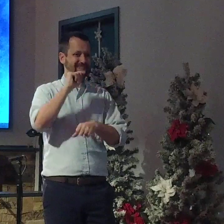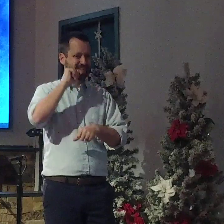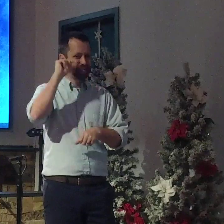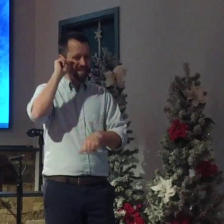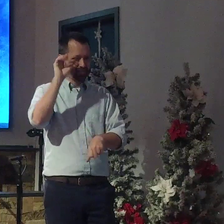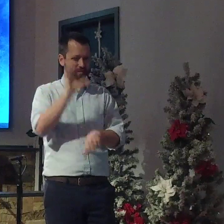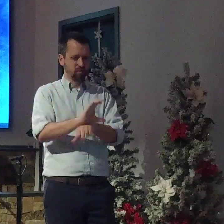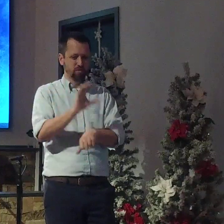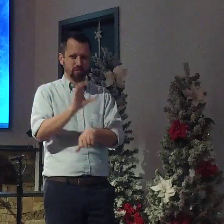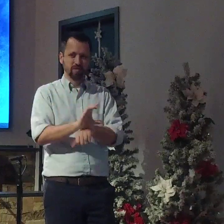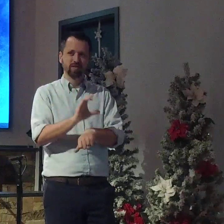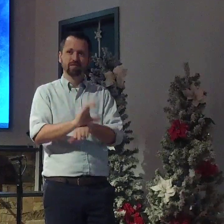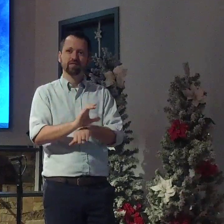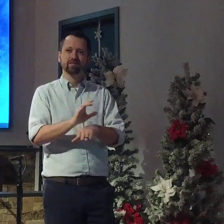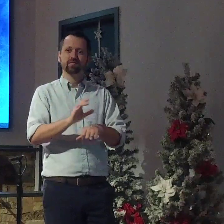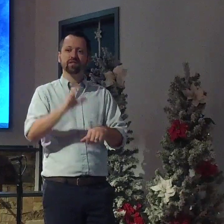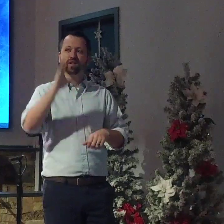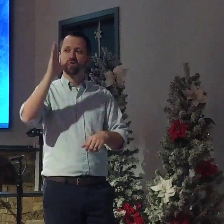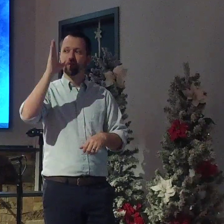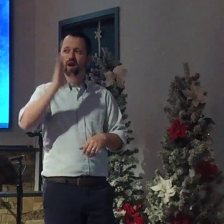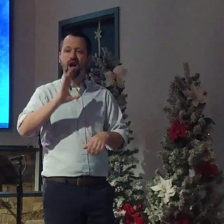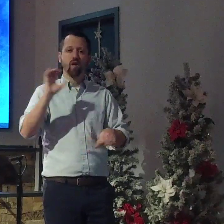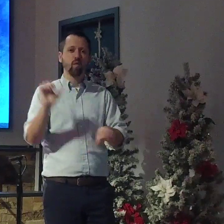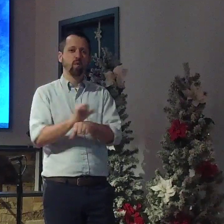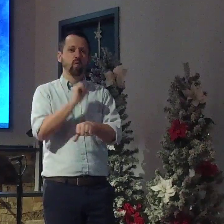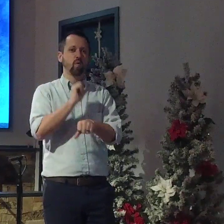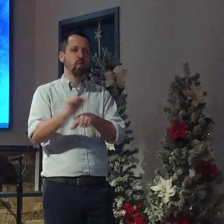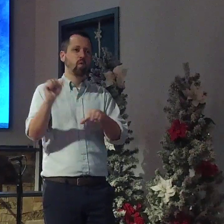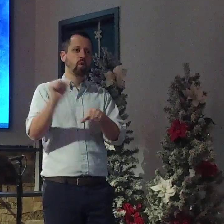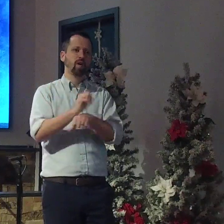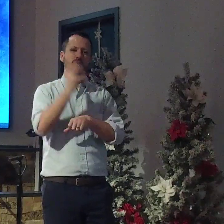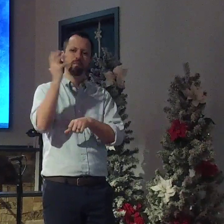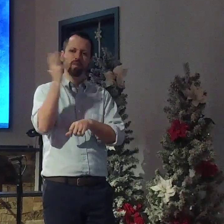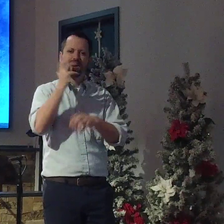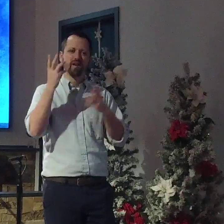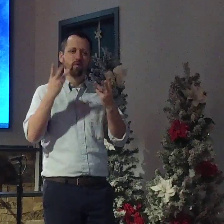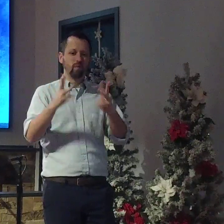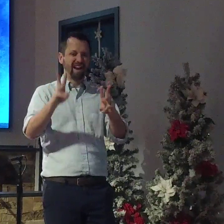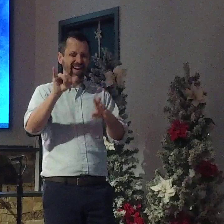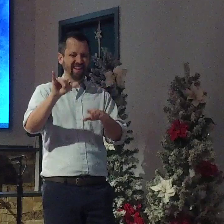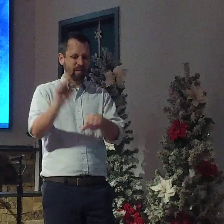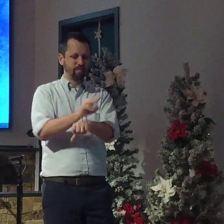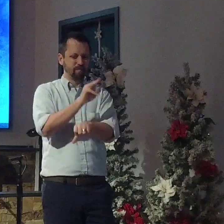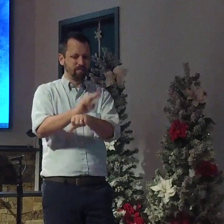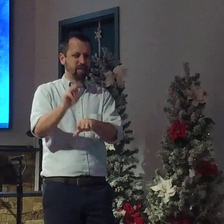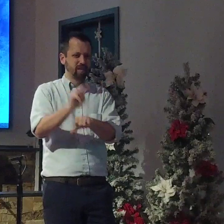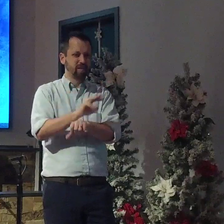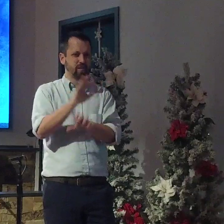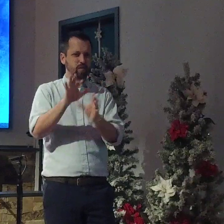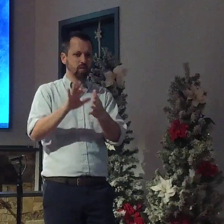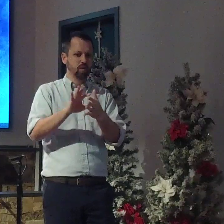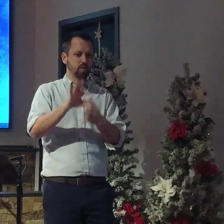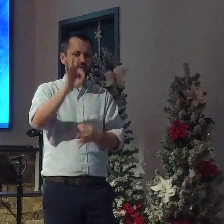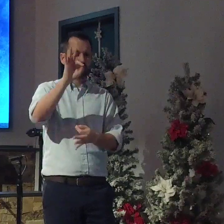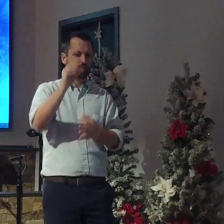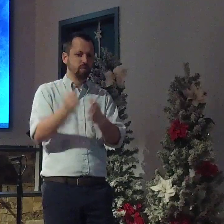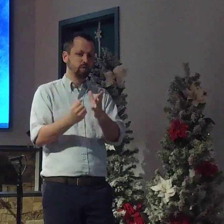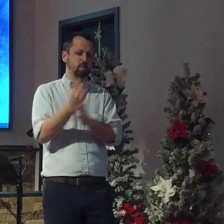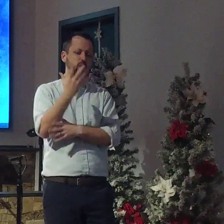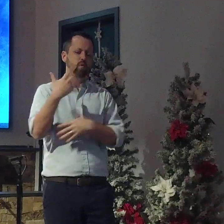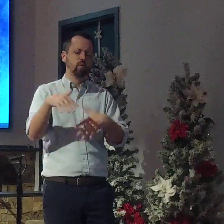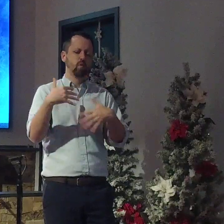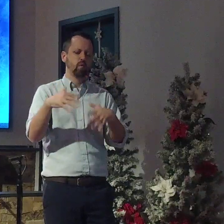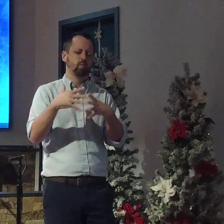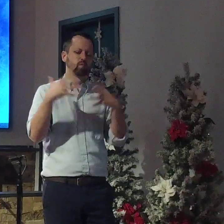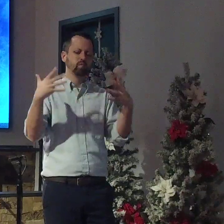Jesus, 2,000 years later, after this story in Luke 2, he is still making a difference in lives today.